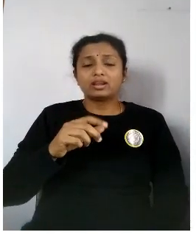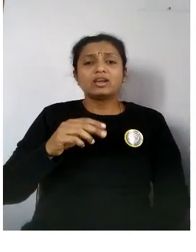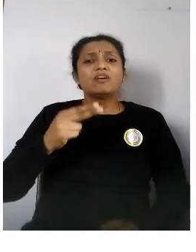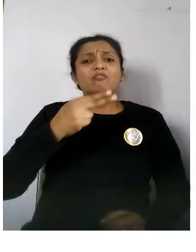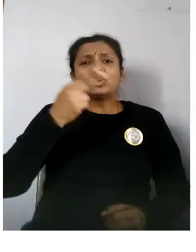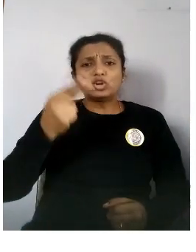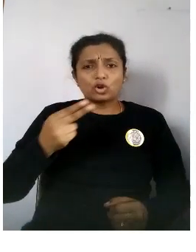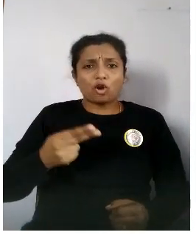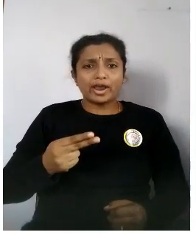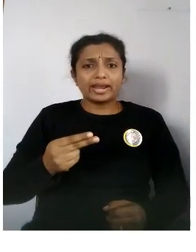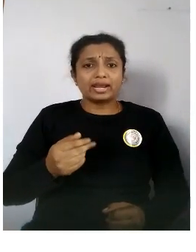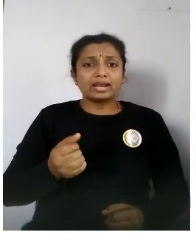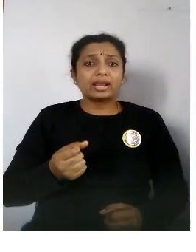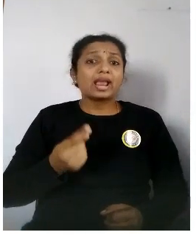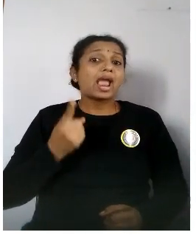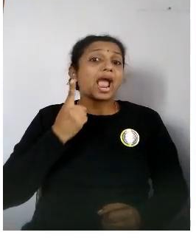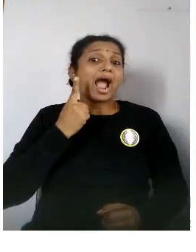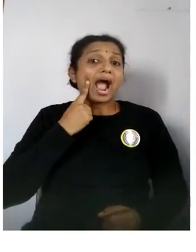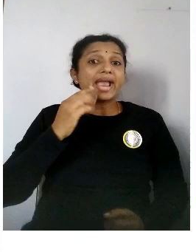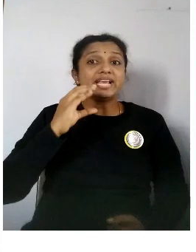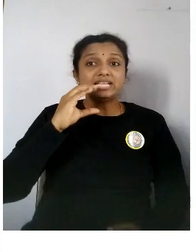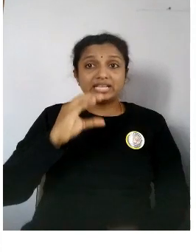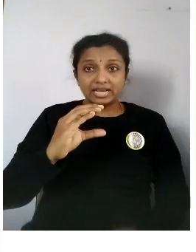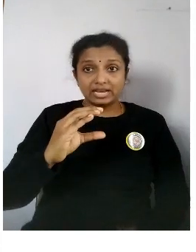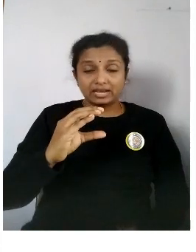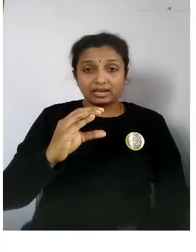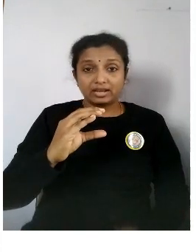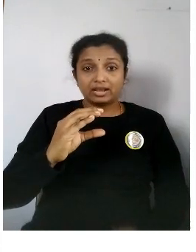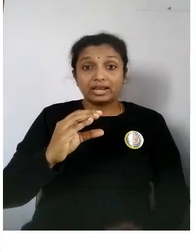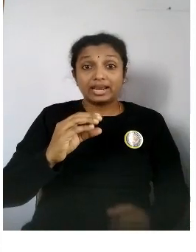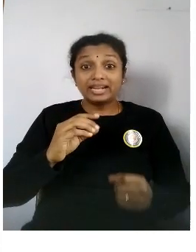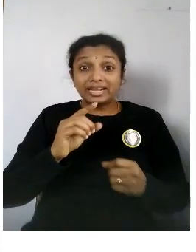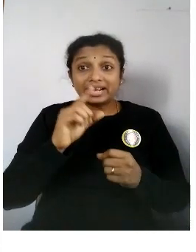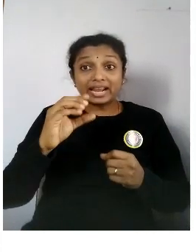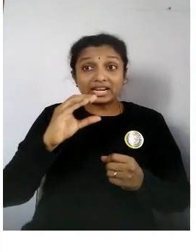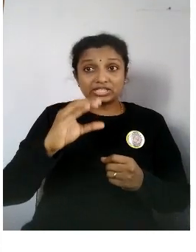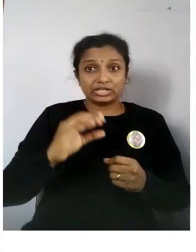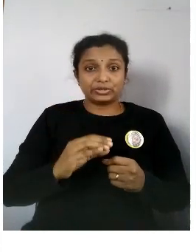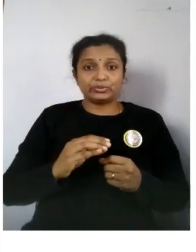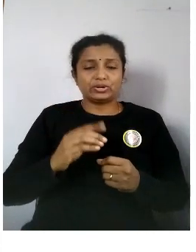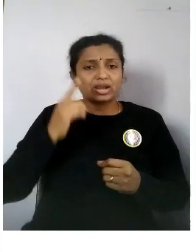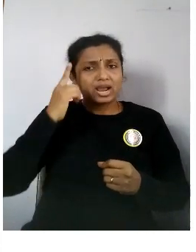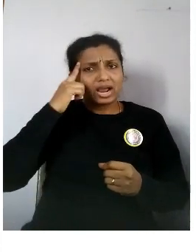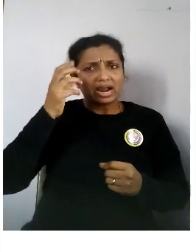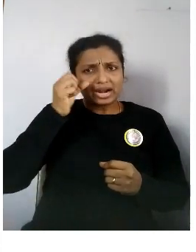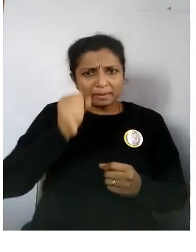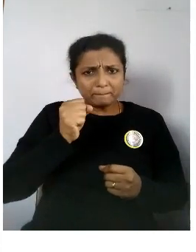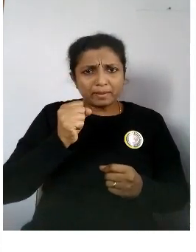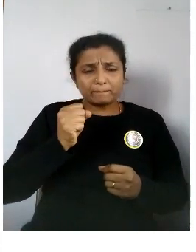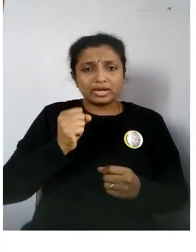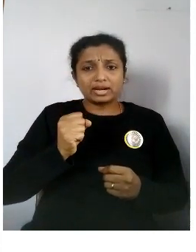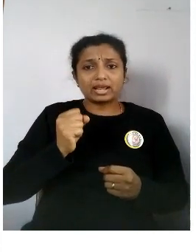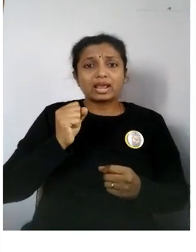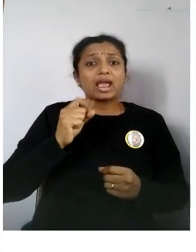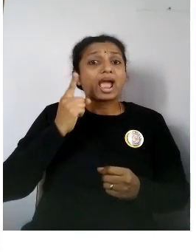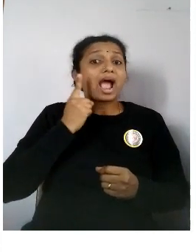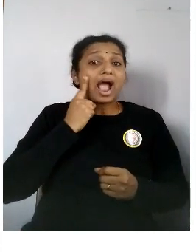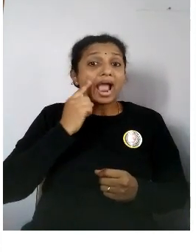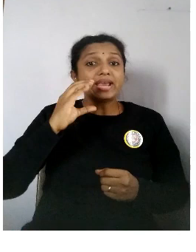Seven, for drawing IC, integrated circuit.